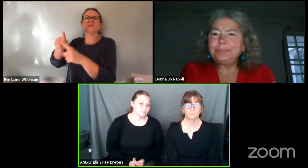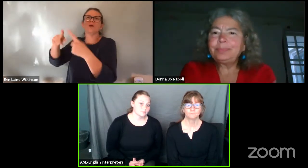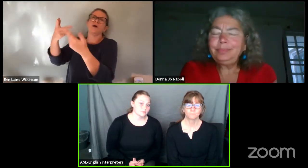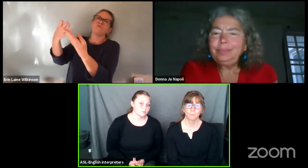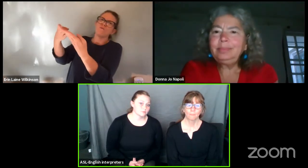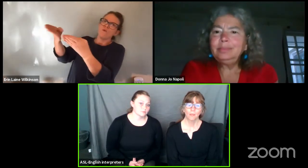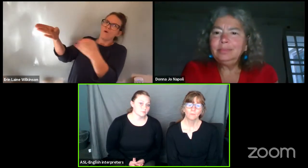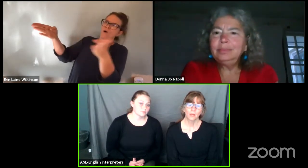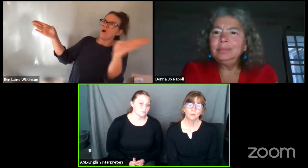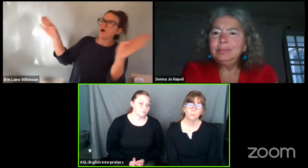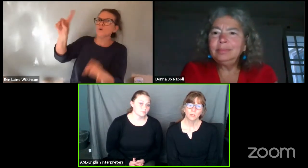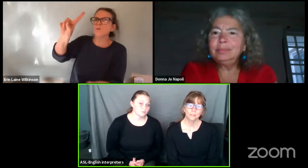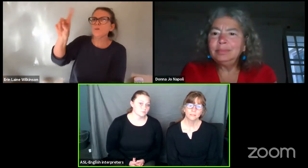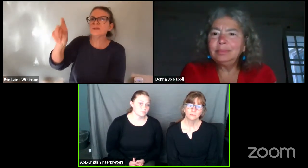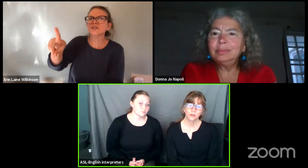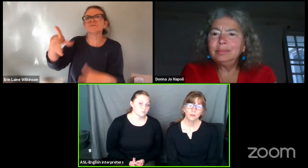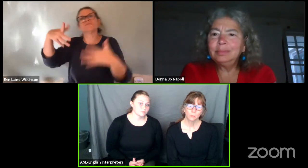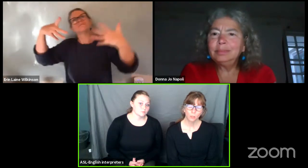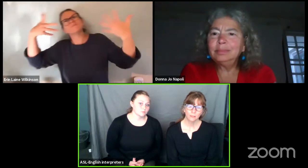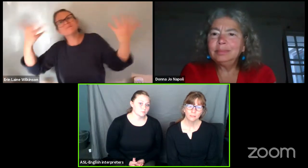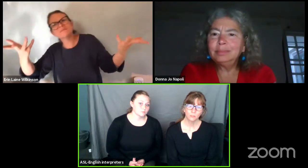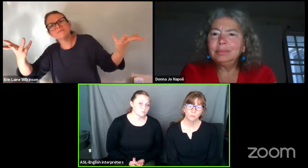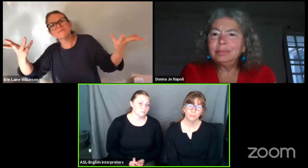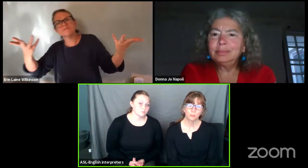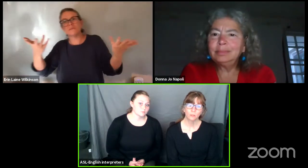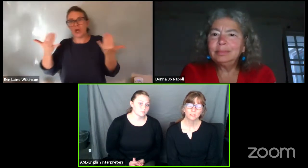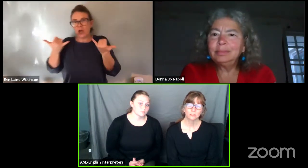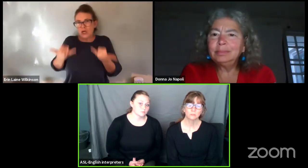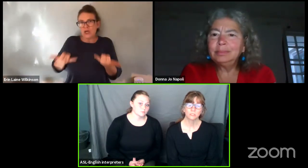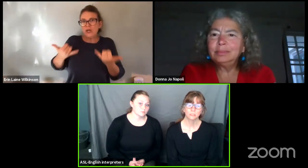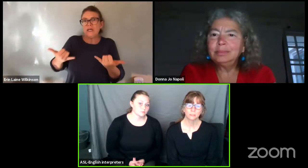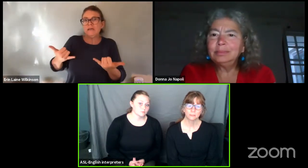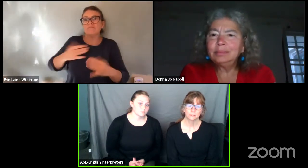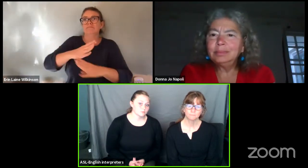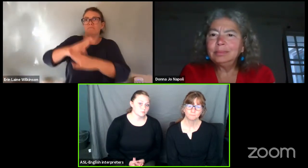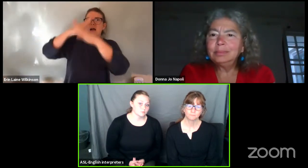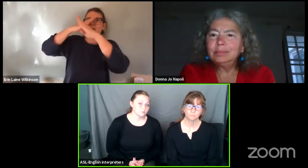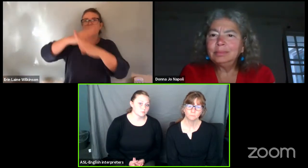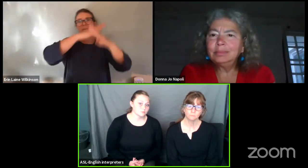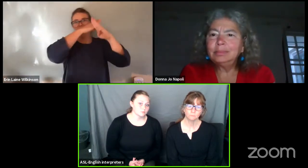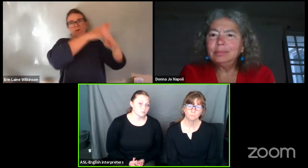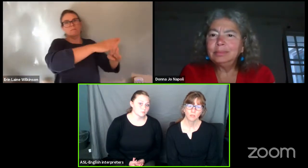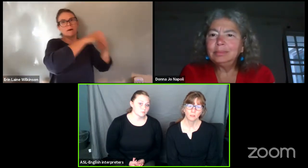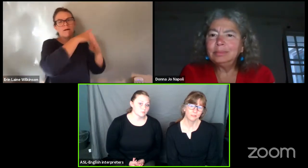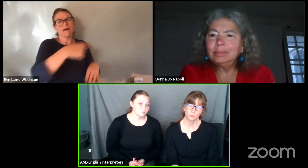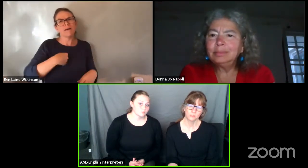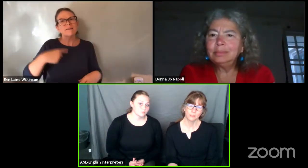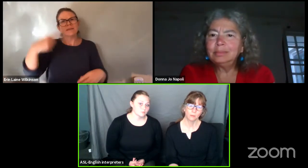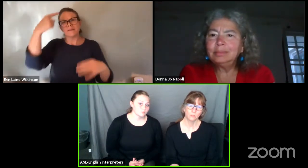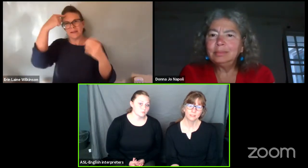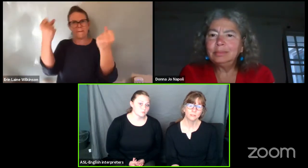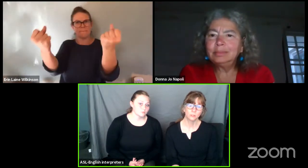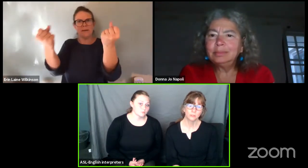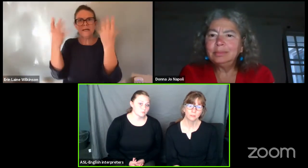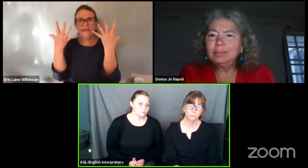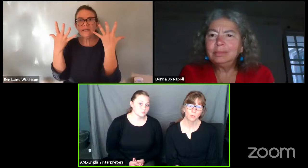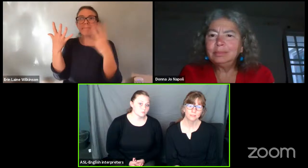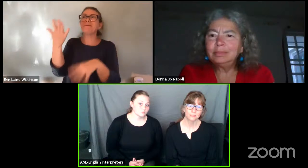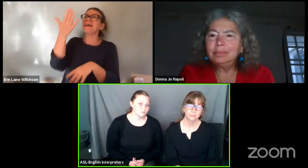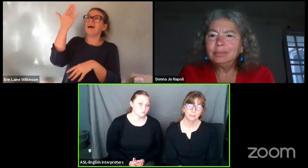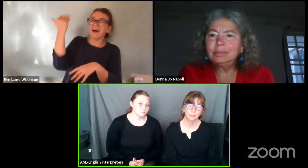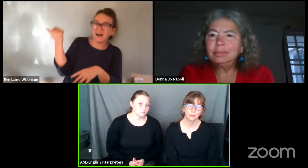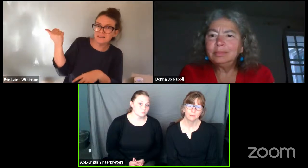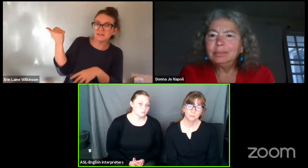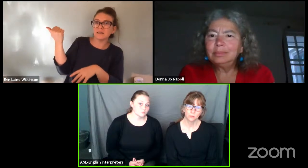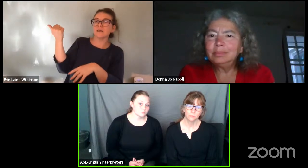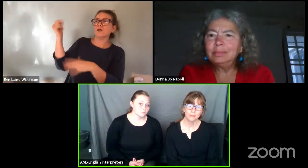regarding that. And that applies very broadly to a bigger question, which is, as you were saying, what's hindering the